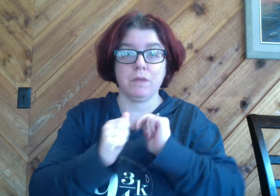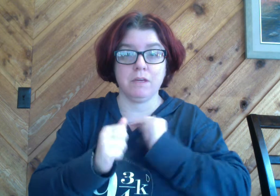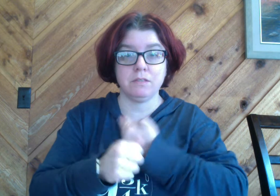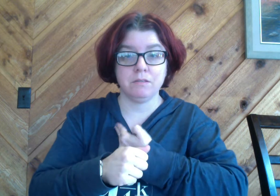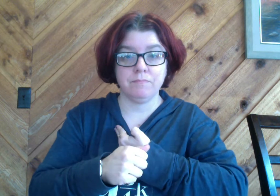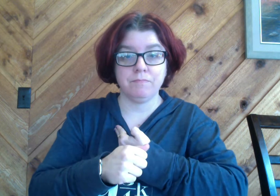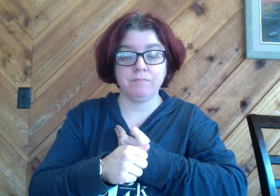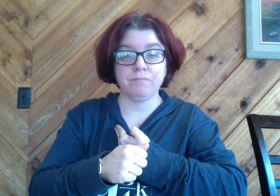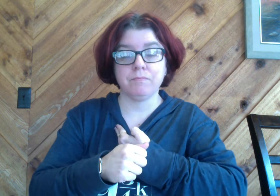us.